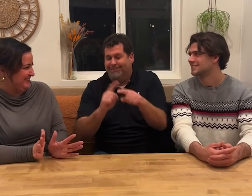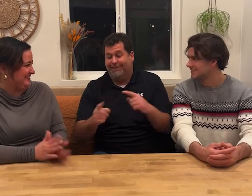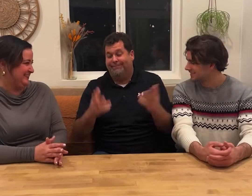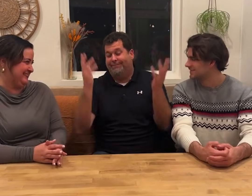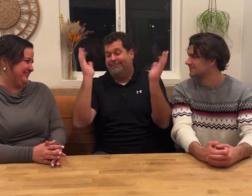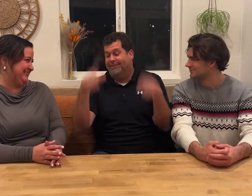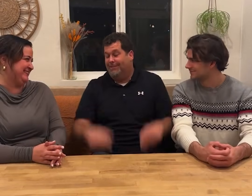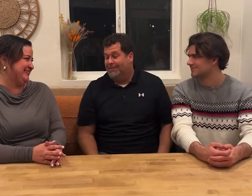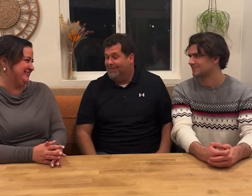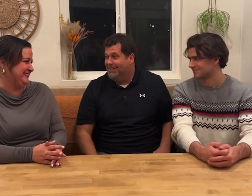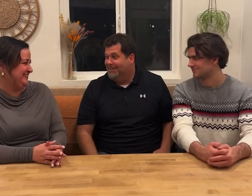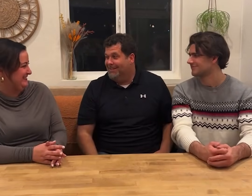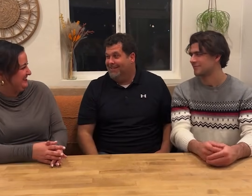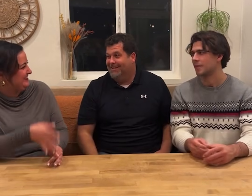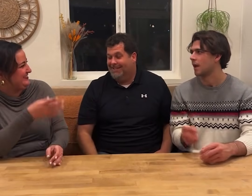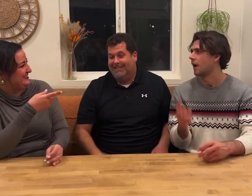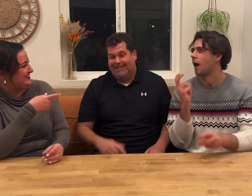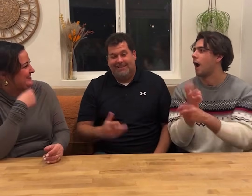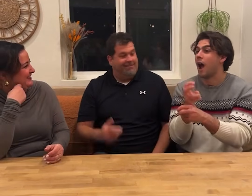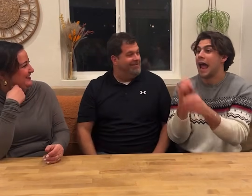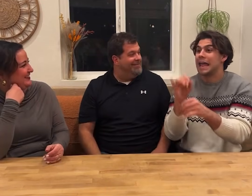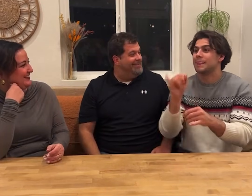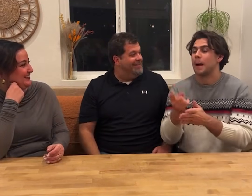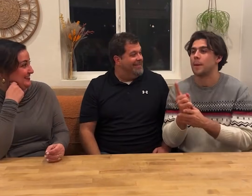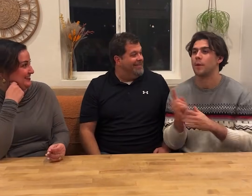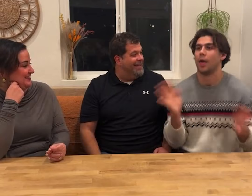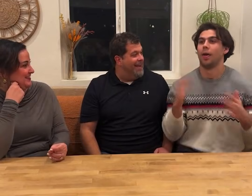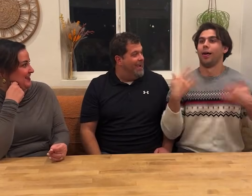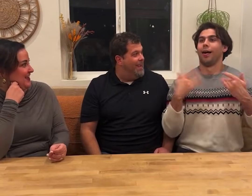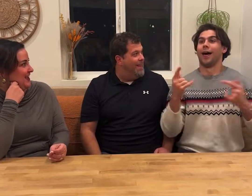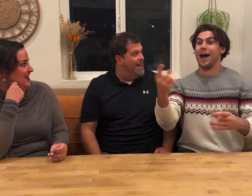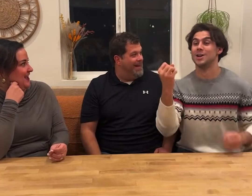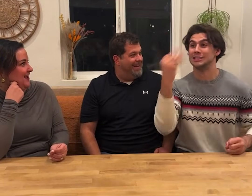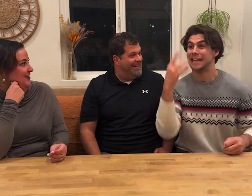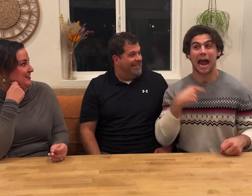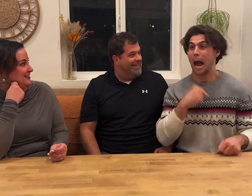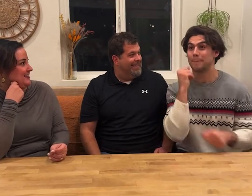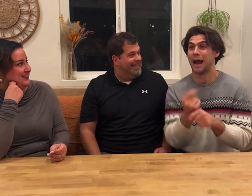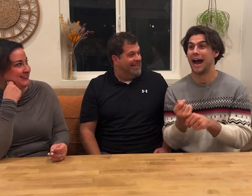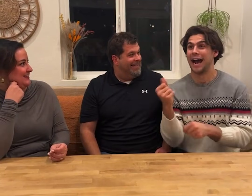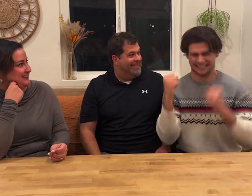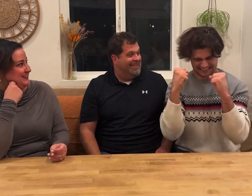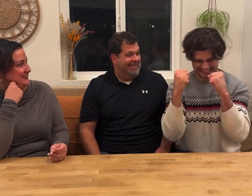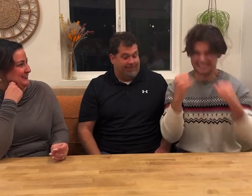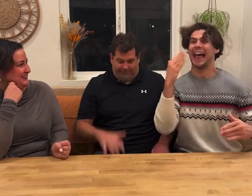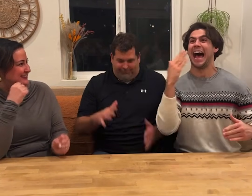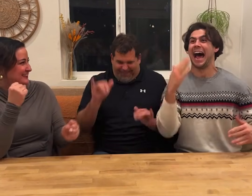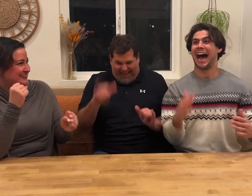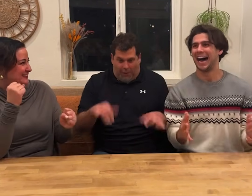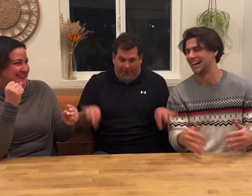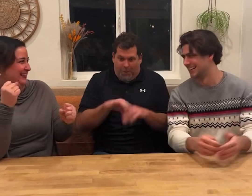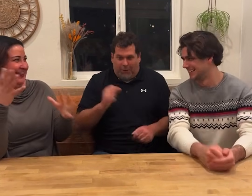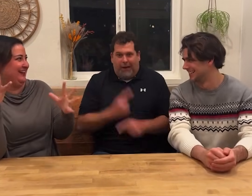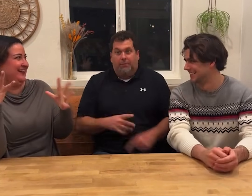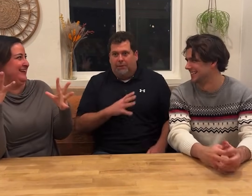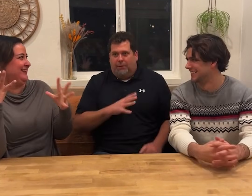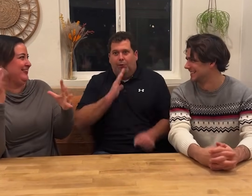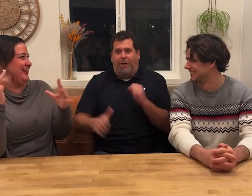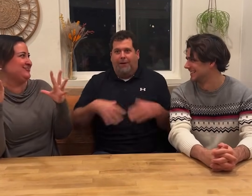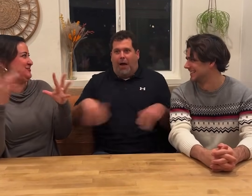to critique him, but yeah, well, it is what it is. It's hard in that moment. You're just so excited. You're like, I'm not eliminated. Yes, all right, we're moving on. Great.